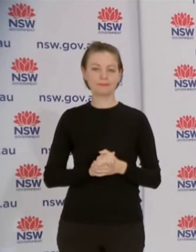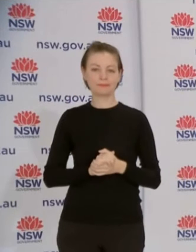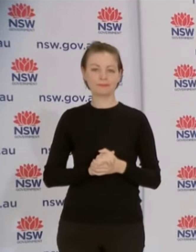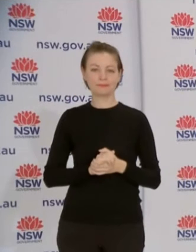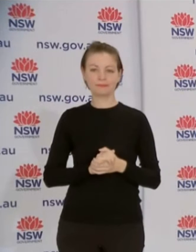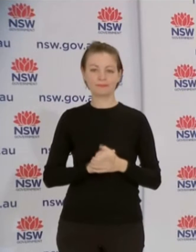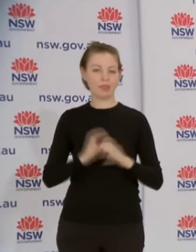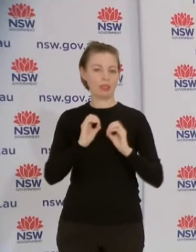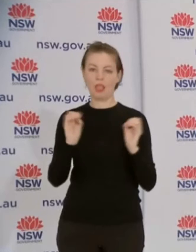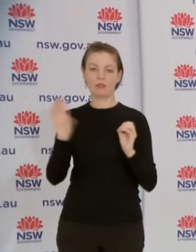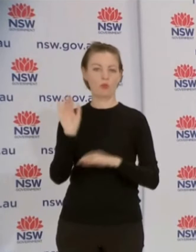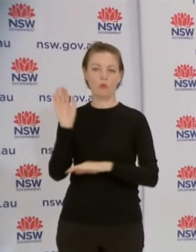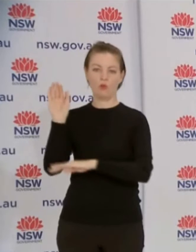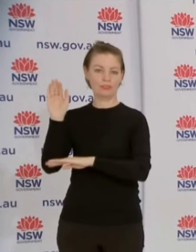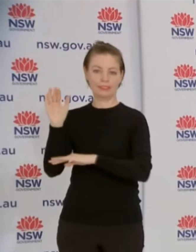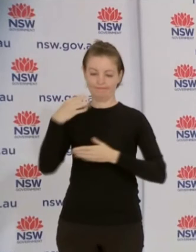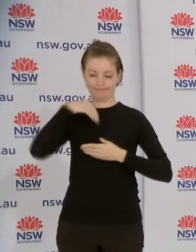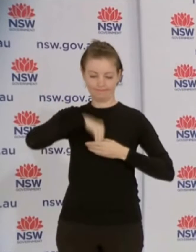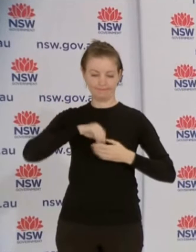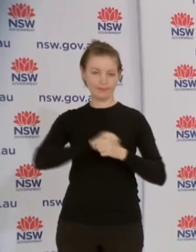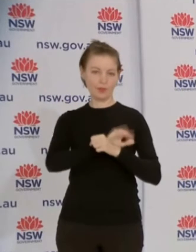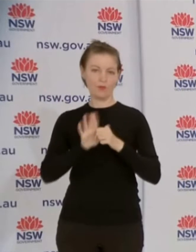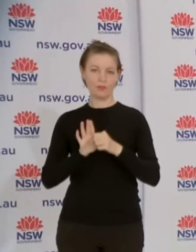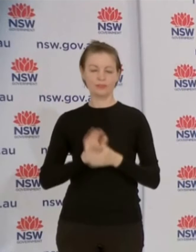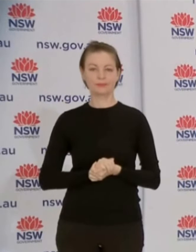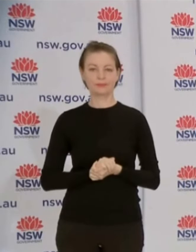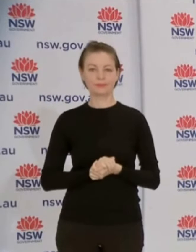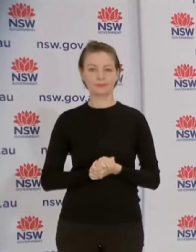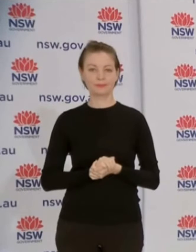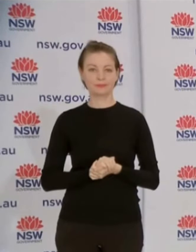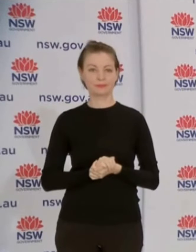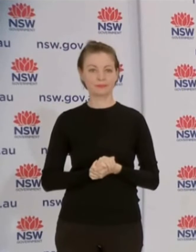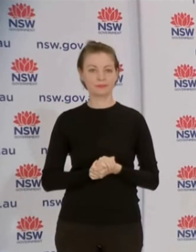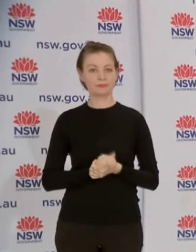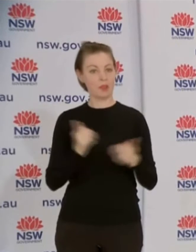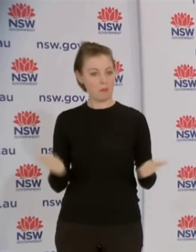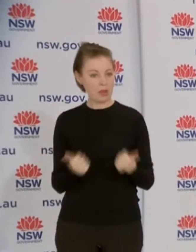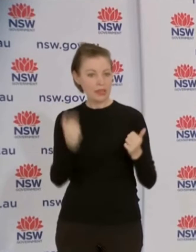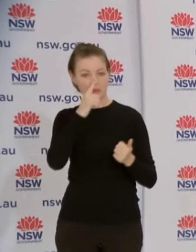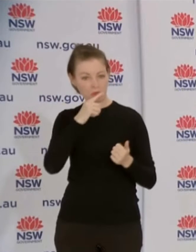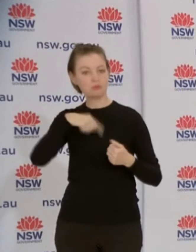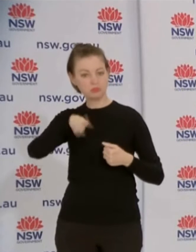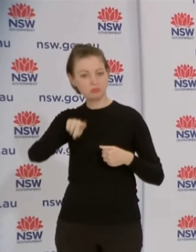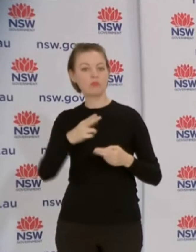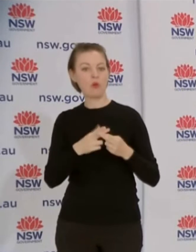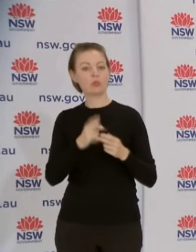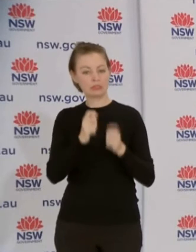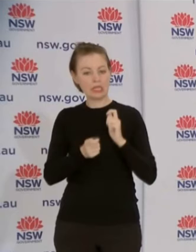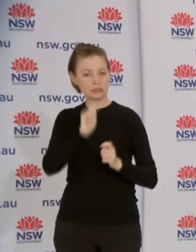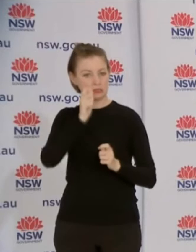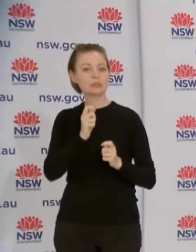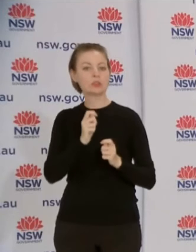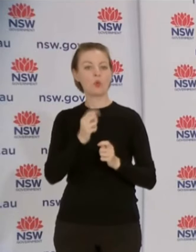no overseas acquired cases. Pleasingly, the testing rates are still maintaining at that high level of